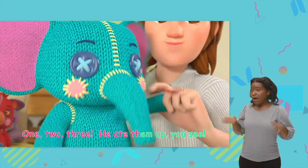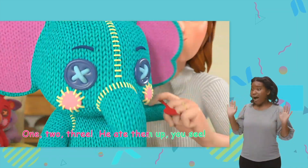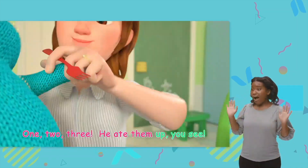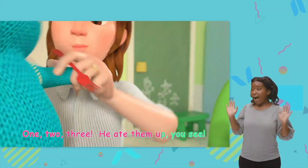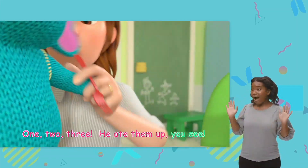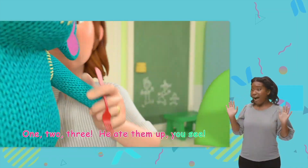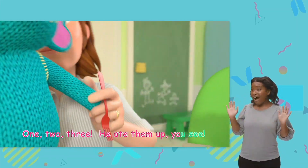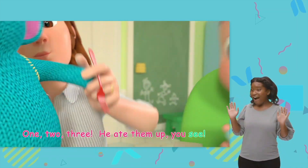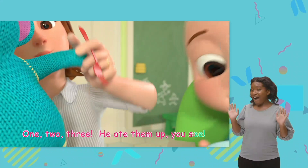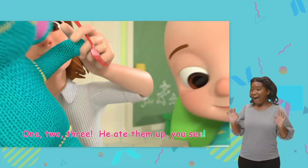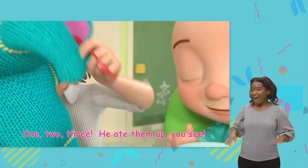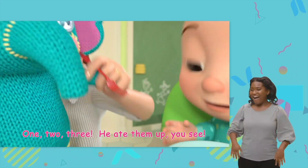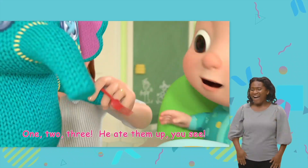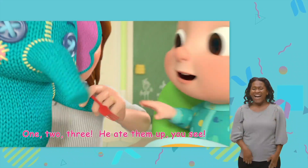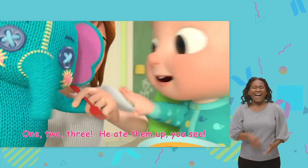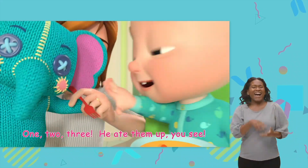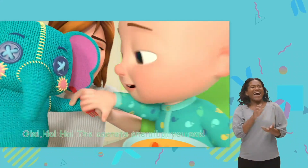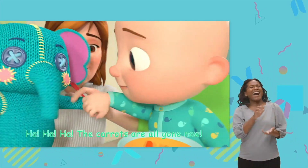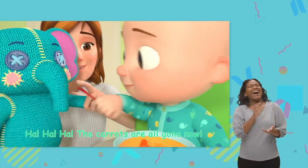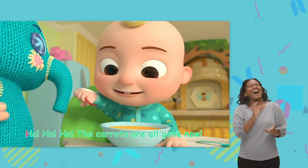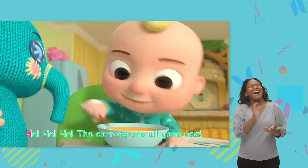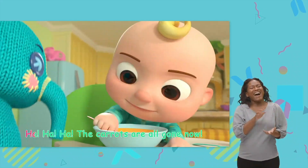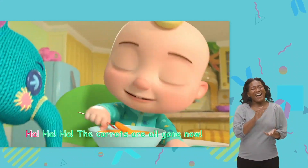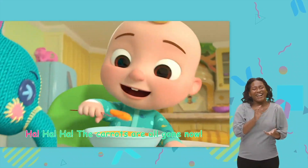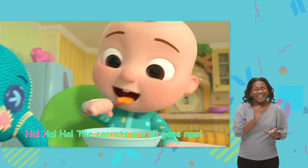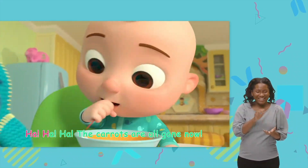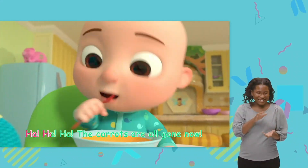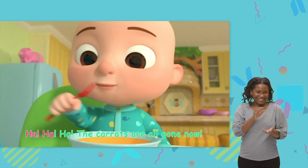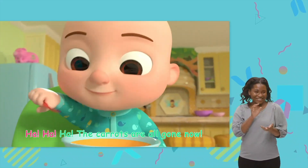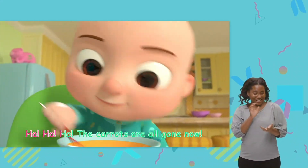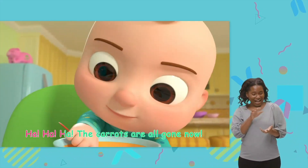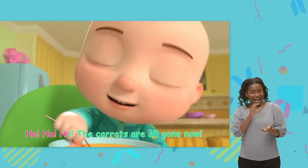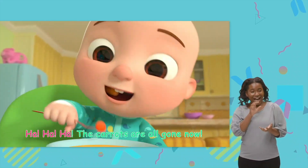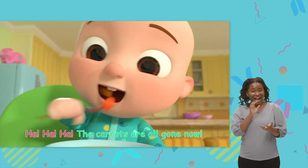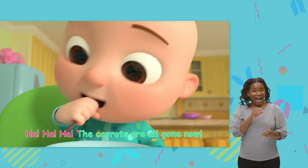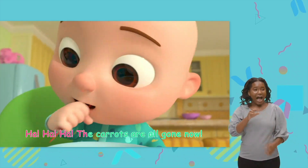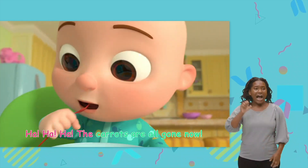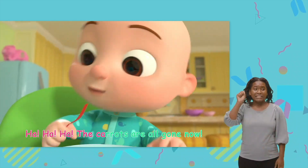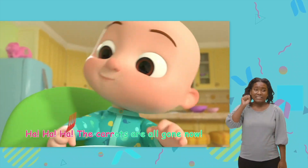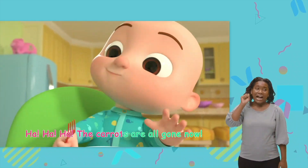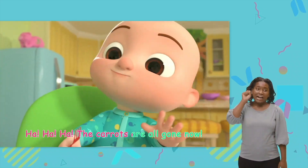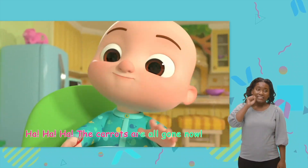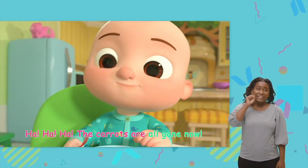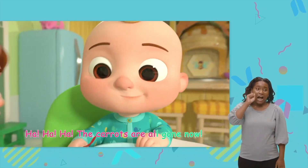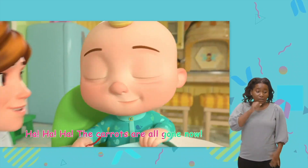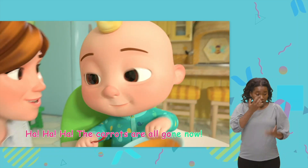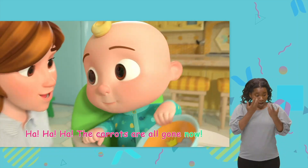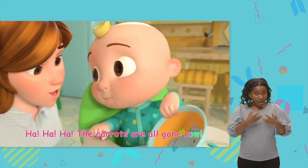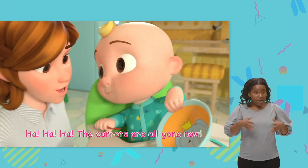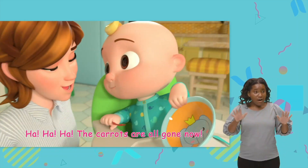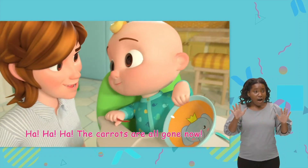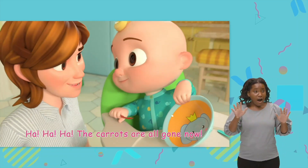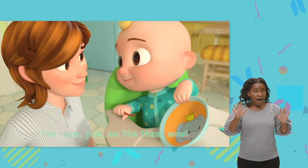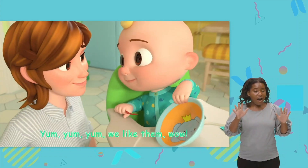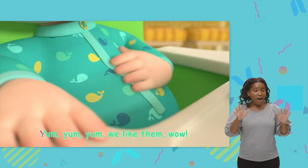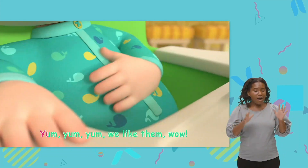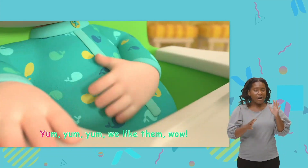them up, you see. Ha, ha, ha, the carrots are all gone now.